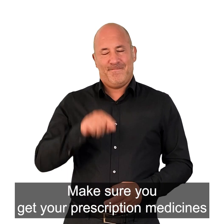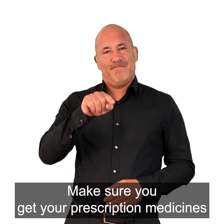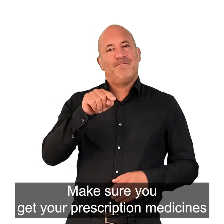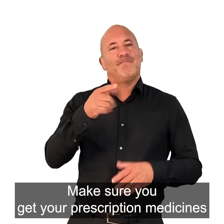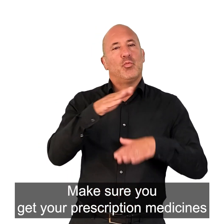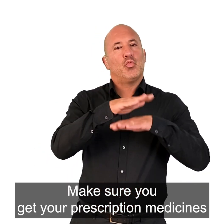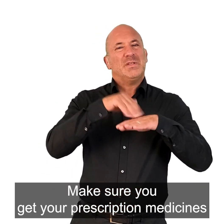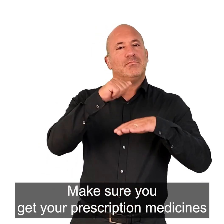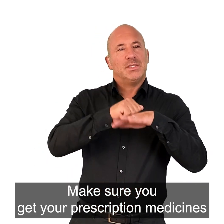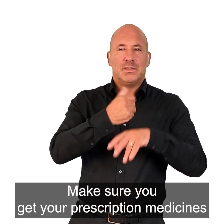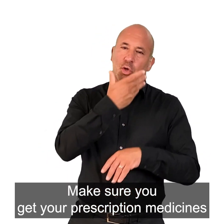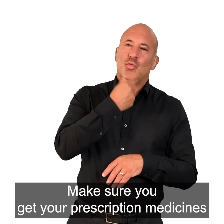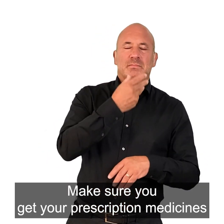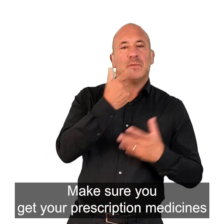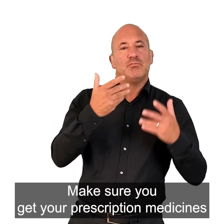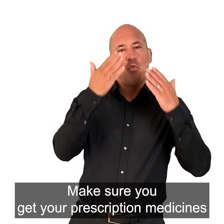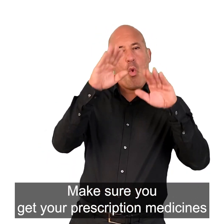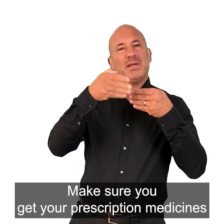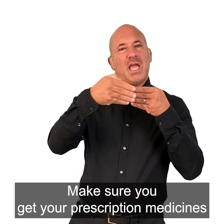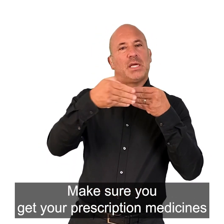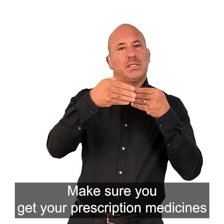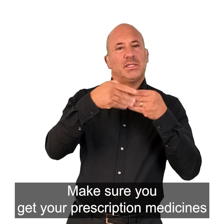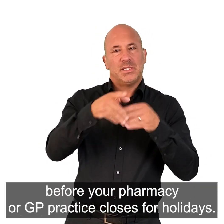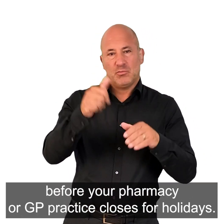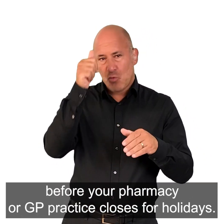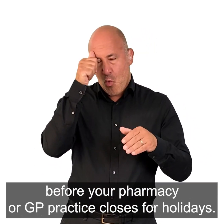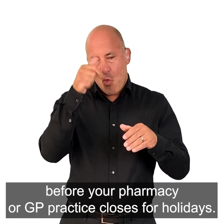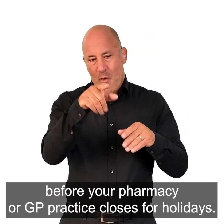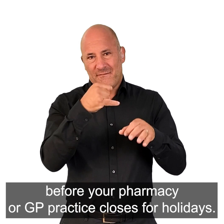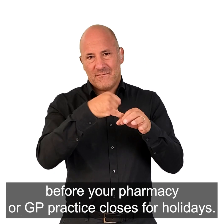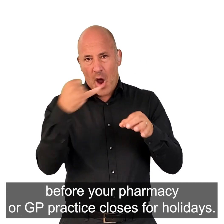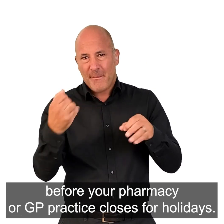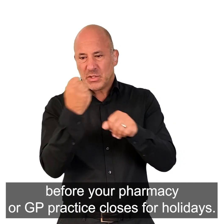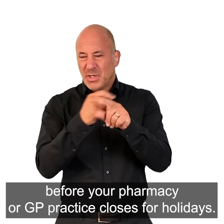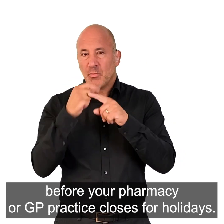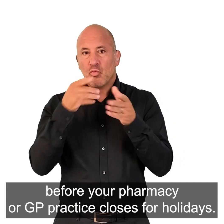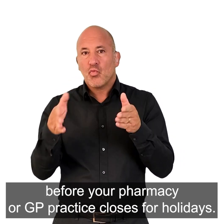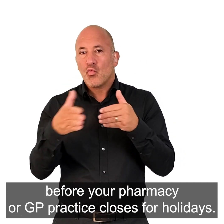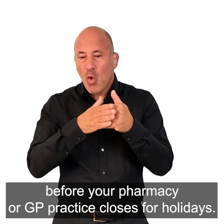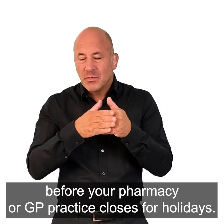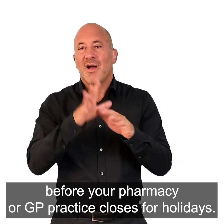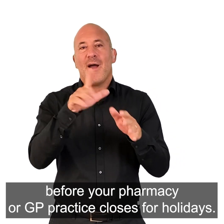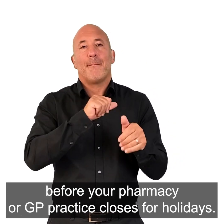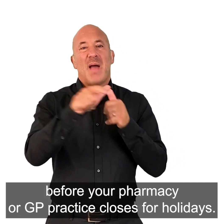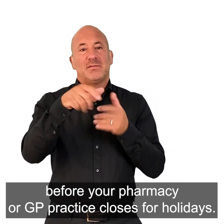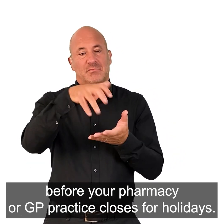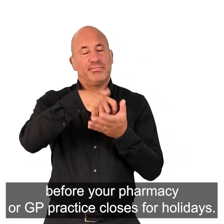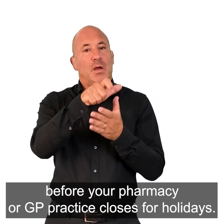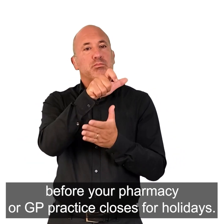Make sure you get your prescription medicines before your pharmacy or GP practice closes for